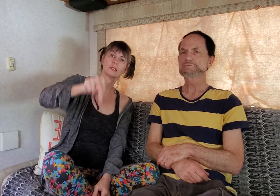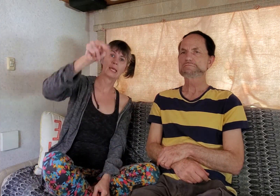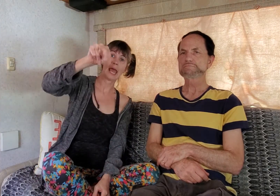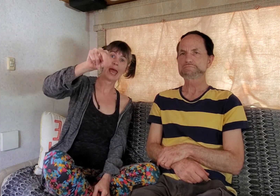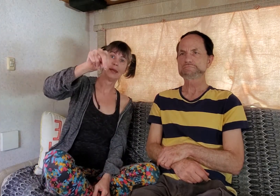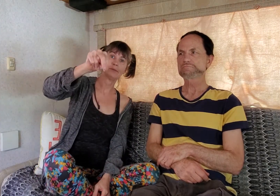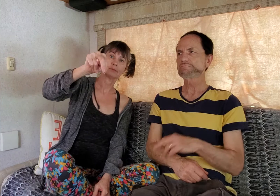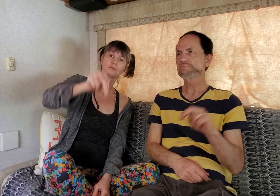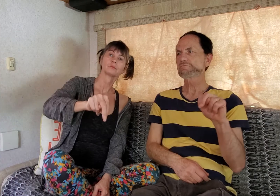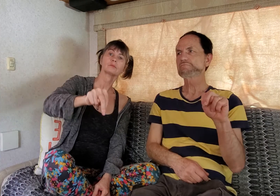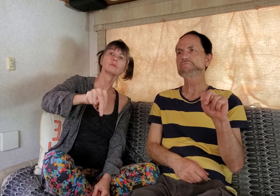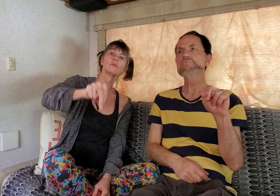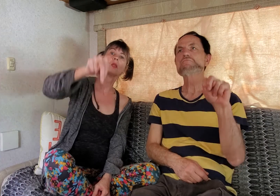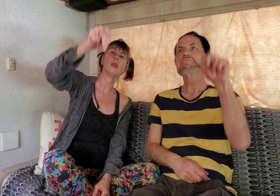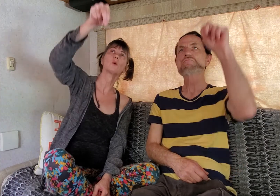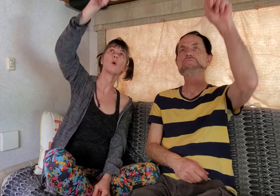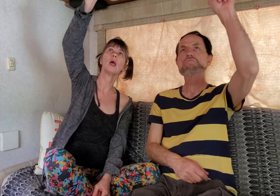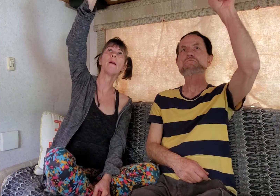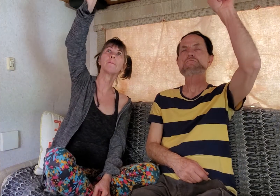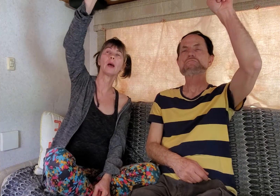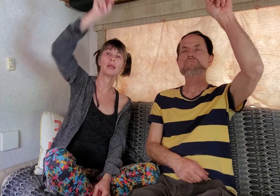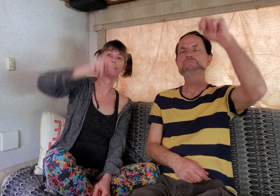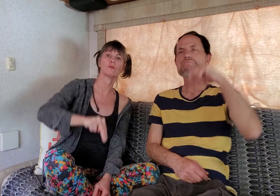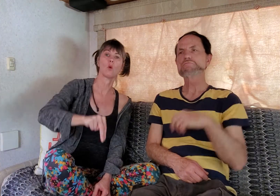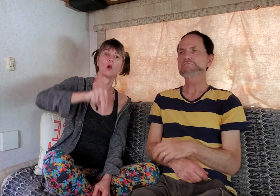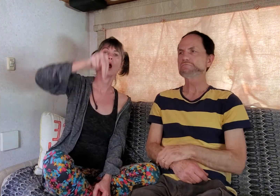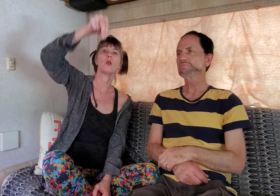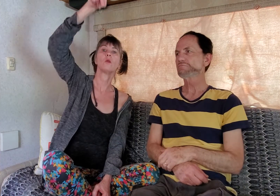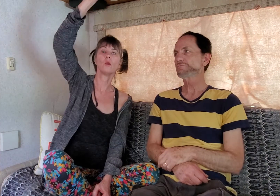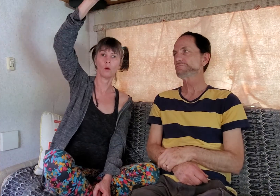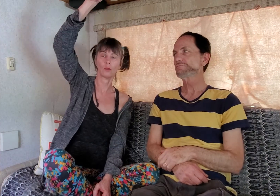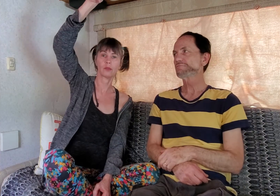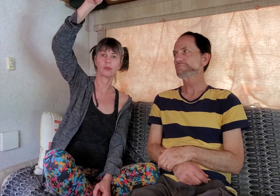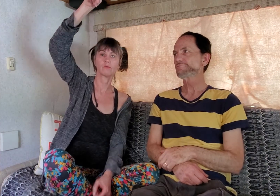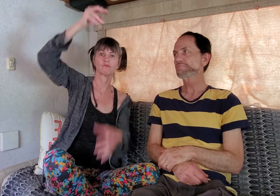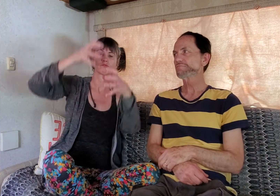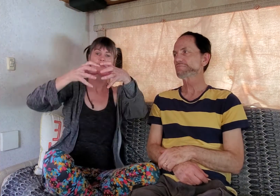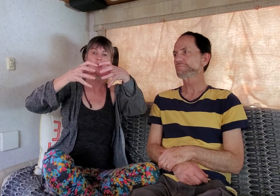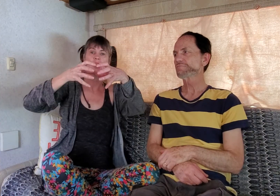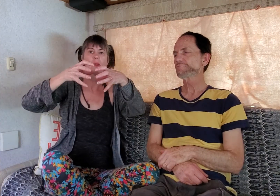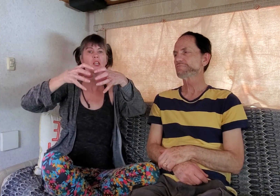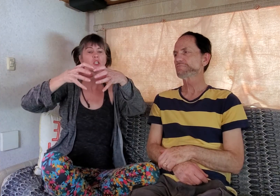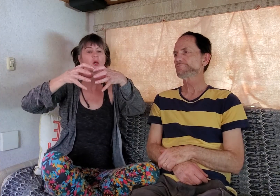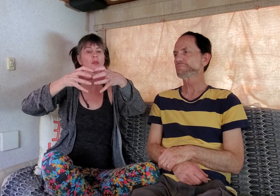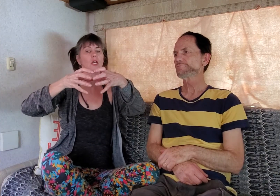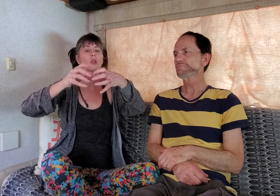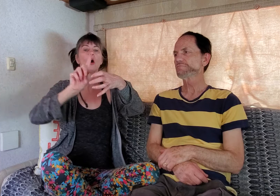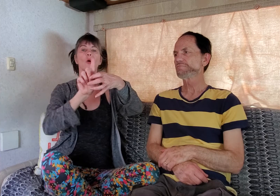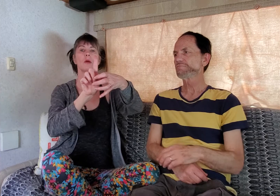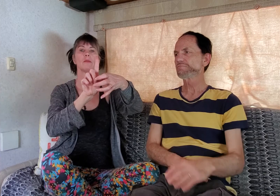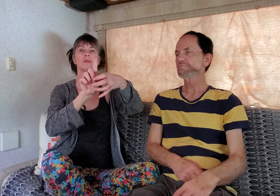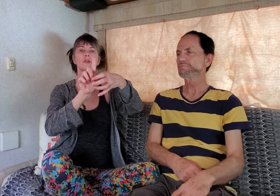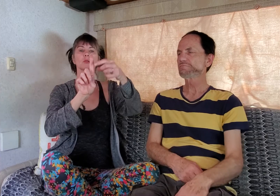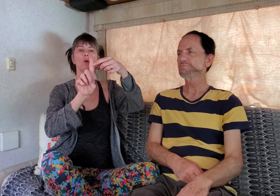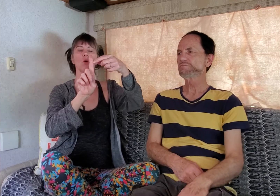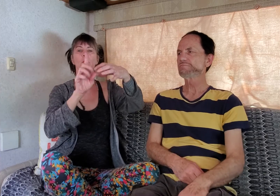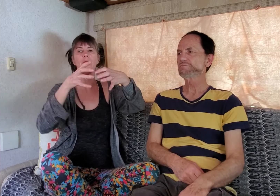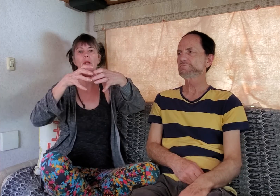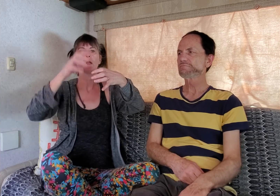the N. And I'm going up on it for north. And then I'm kind of just showing the globe and that there's a pole up there.